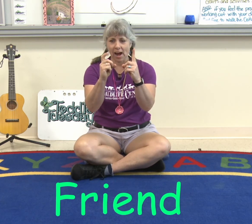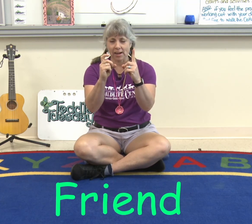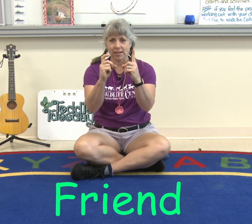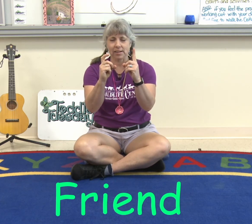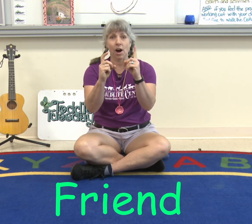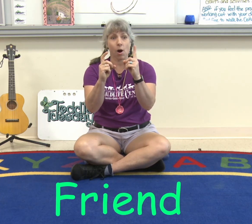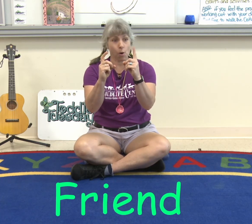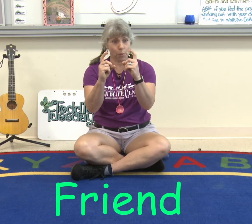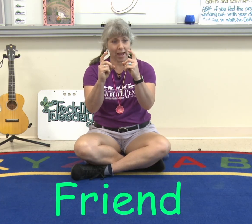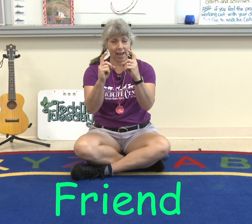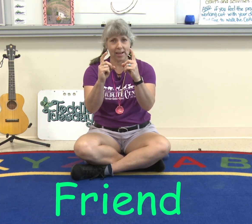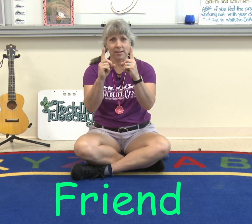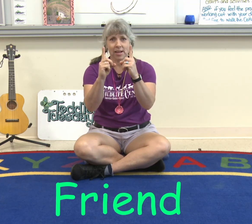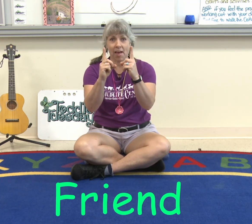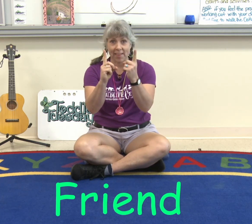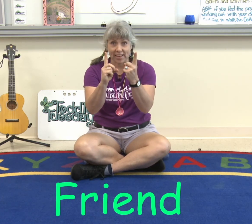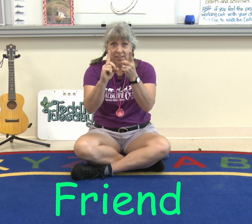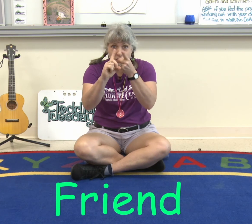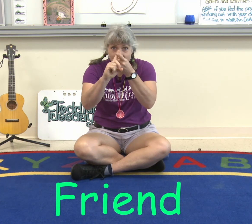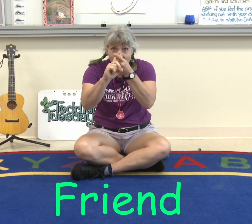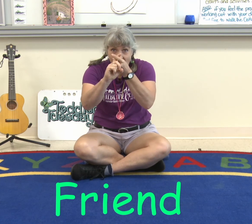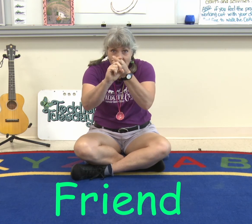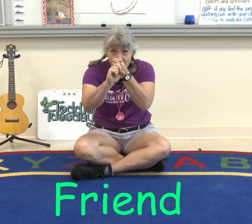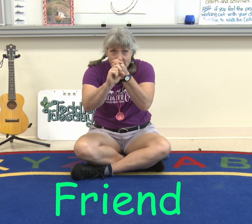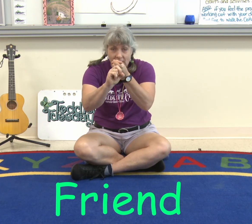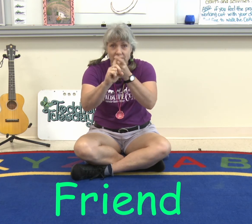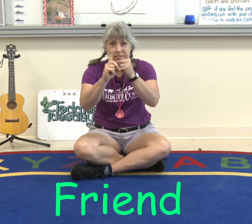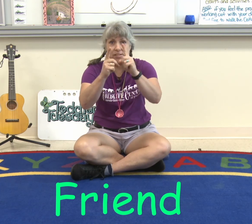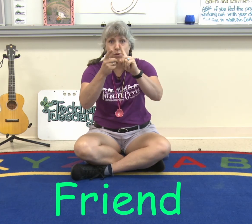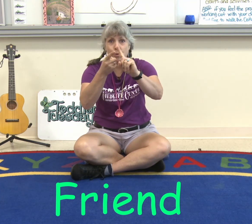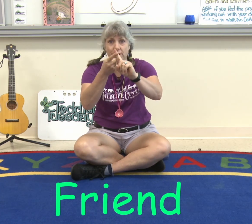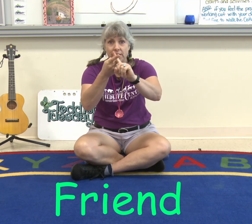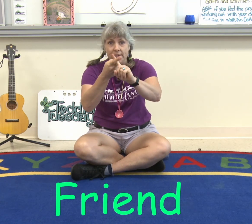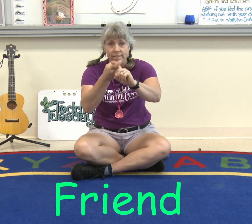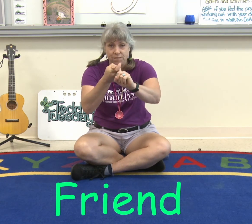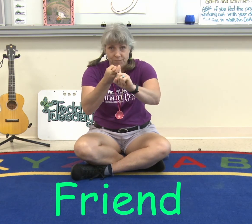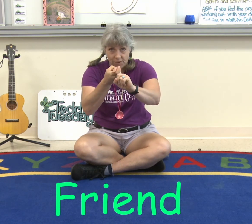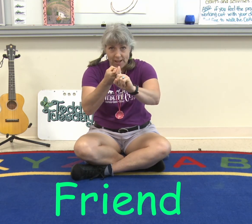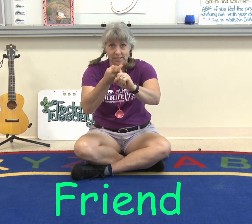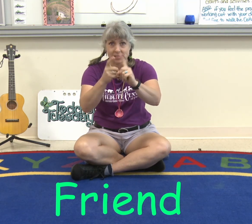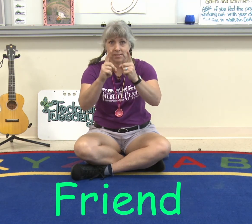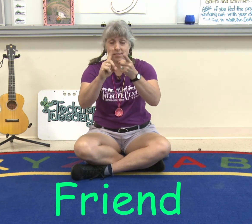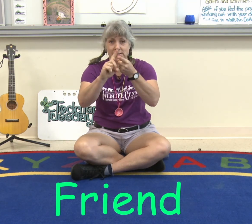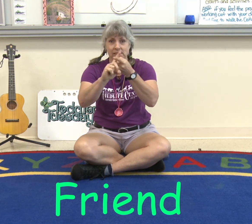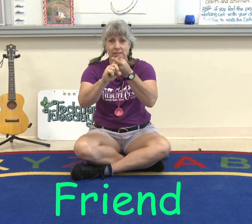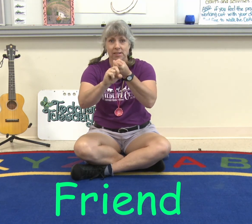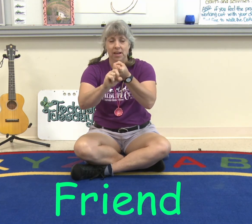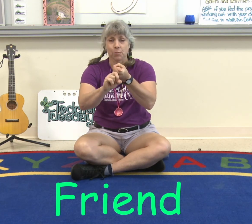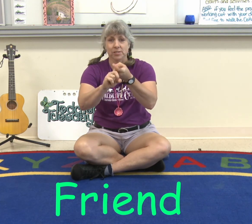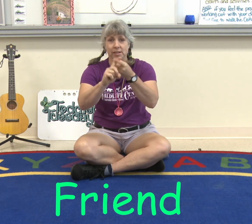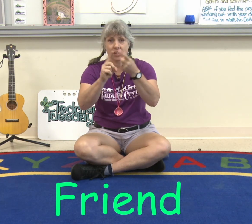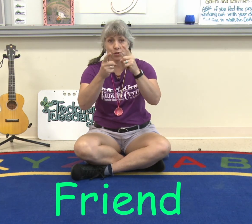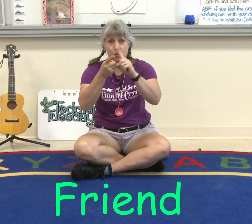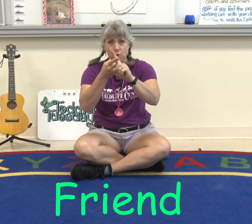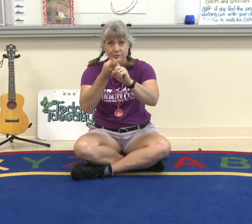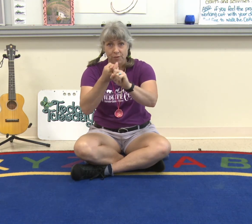hug. Okay. And they give each other a hug. This is the word friends. And we're going to say, because your